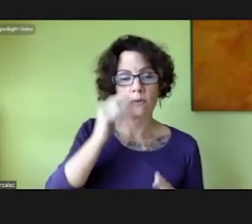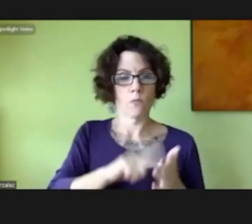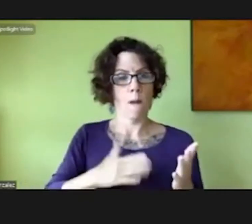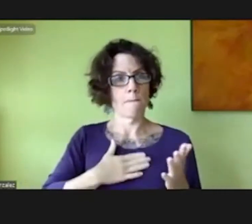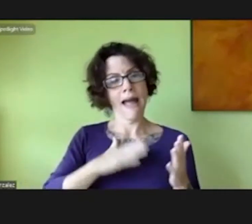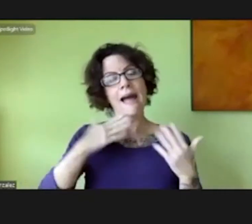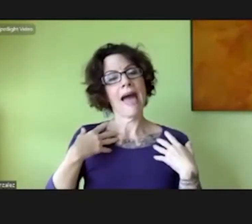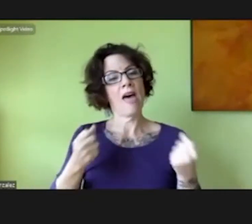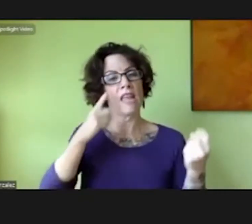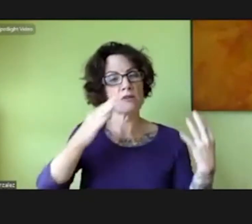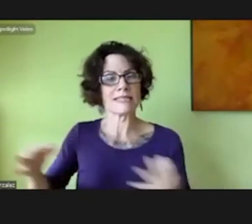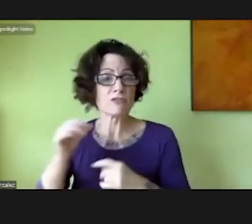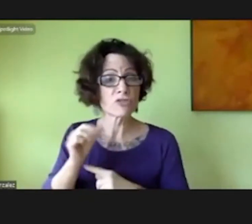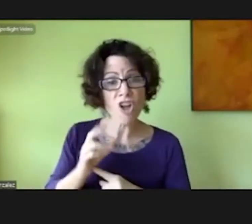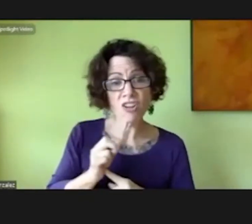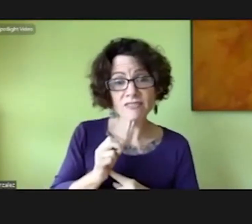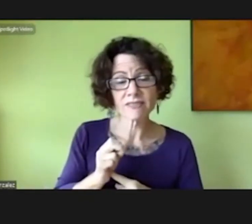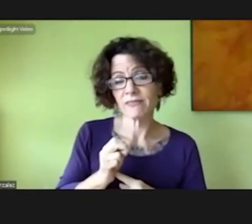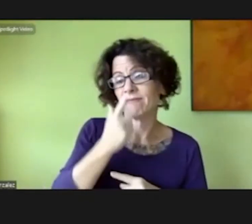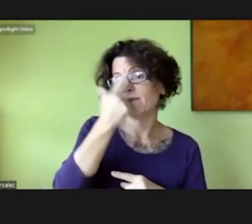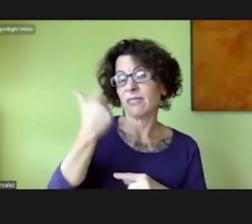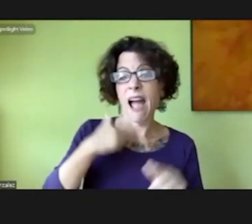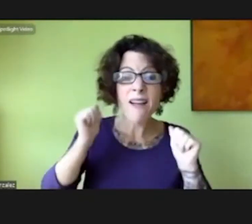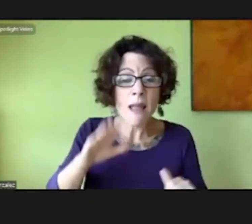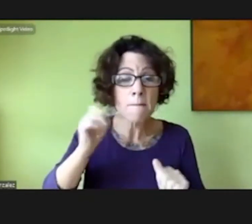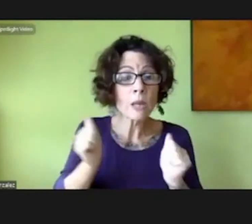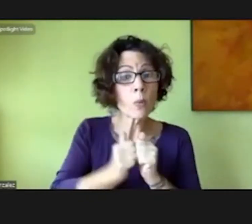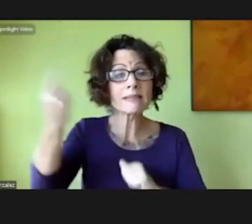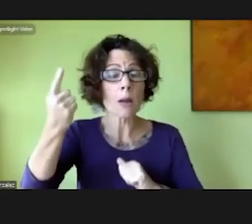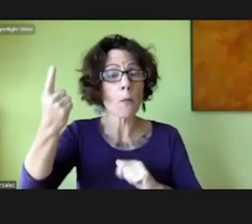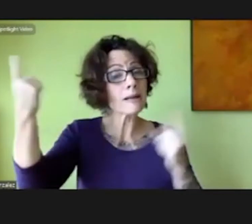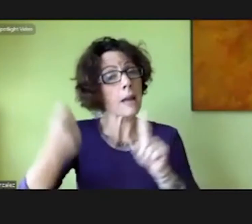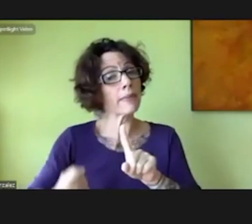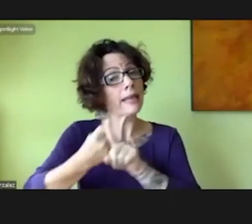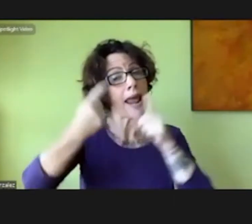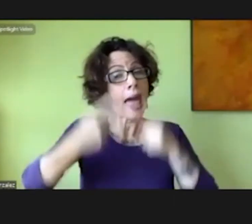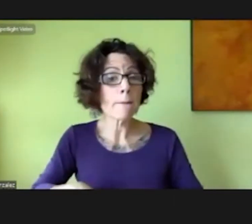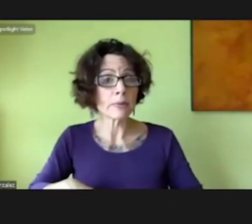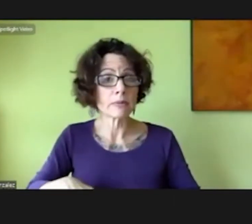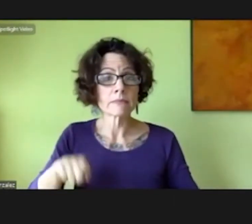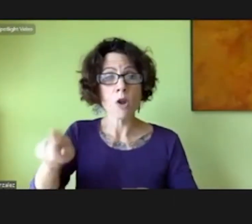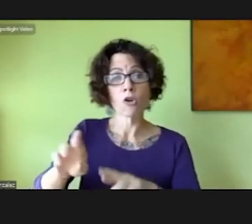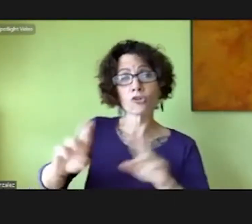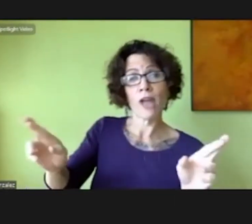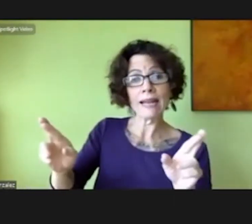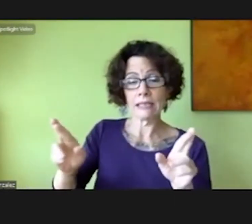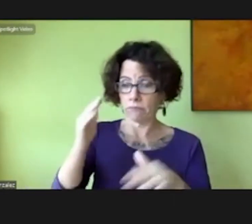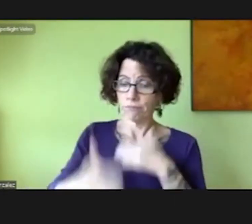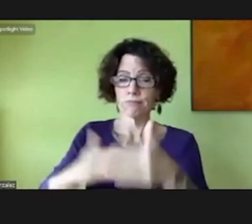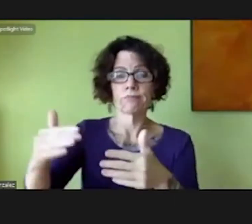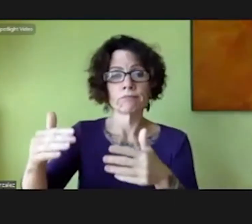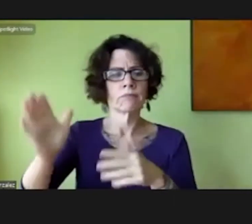want. I'm clear with my friends and my family and notifying them of what my healthcare